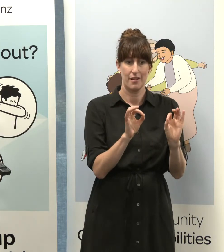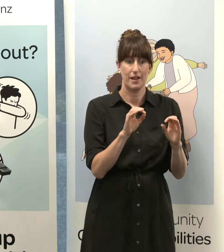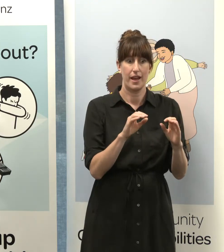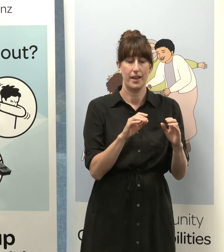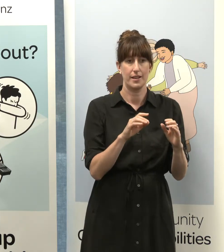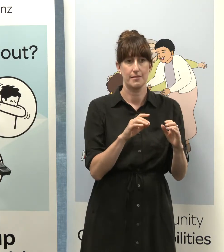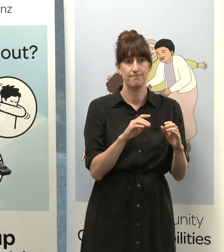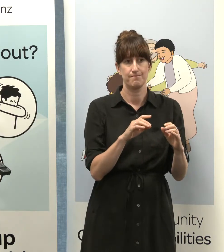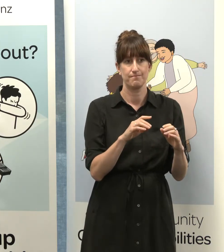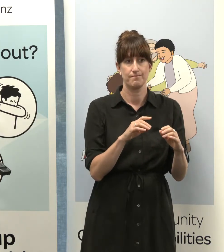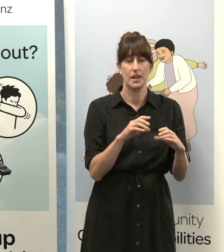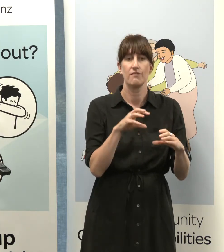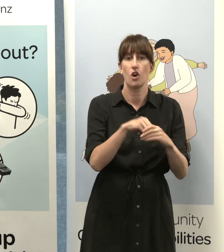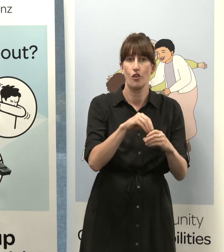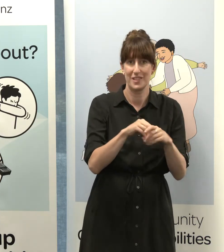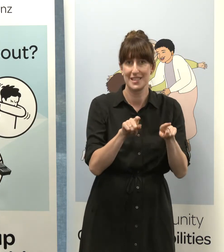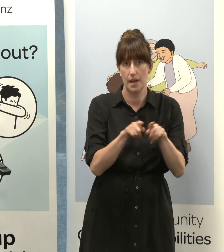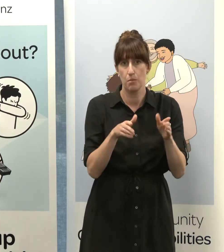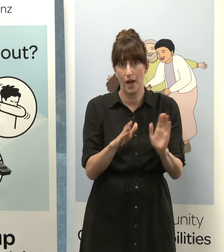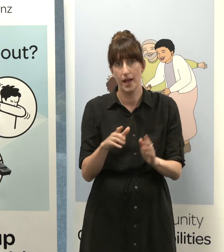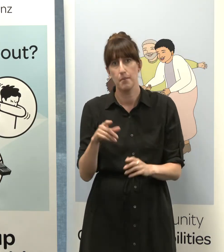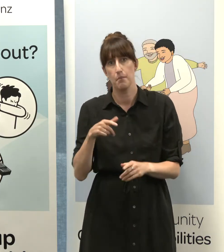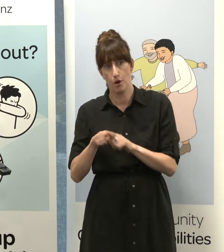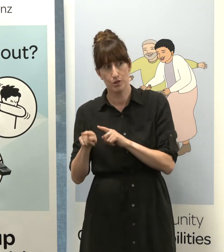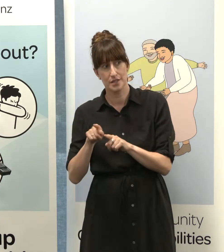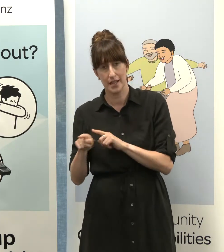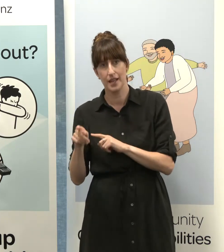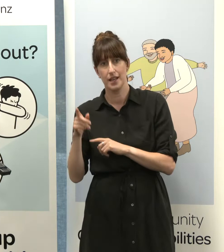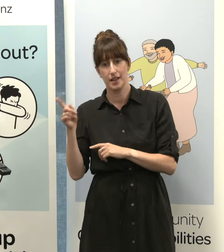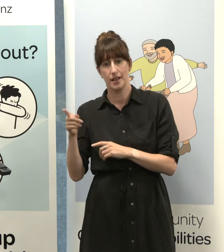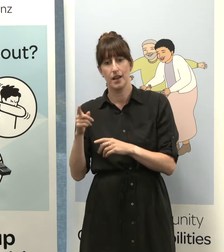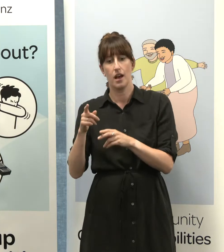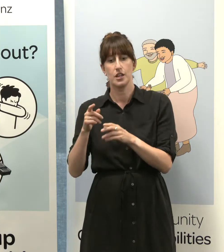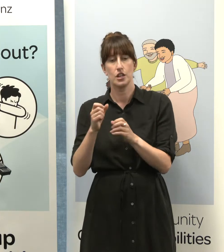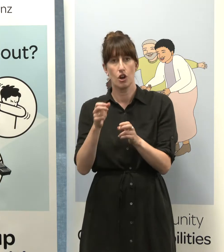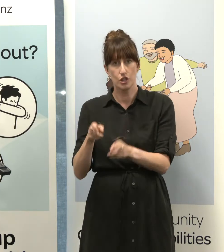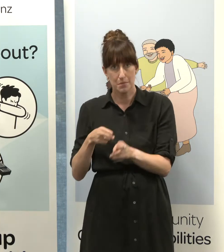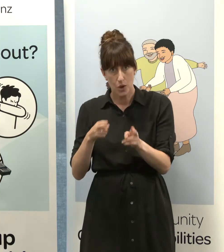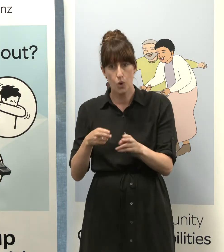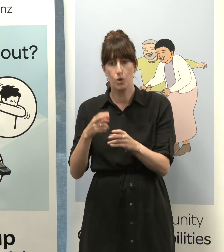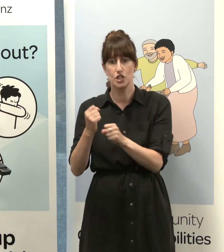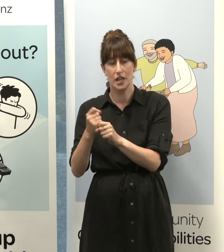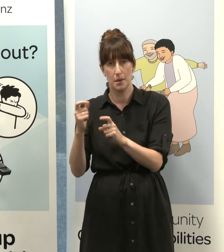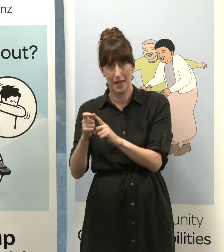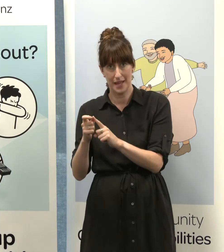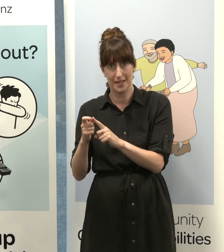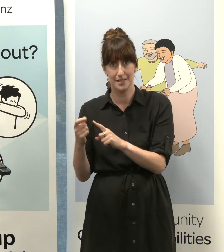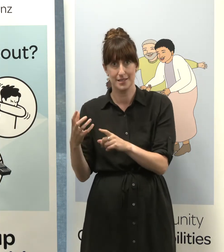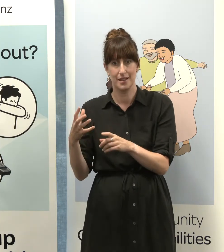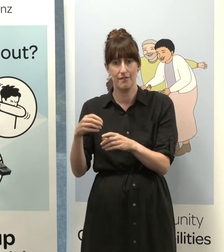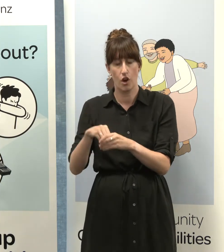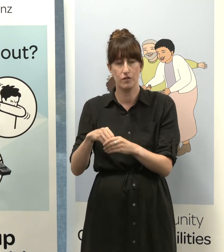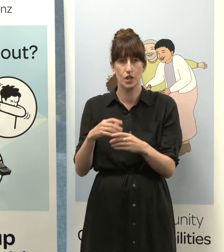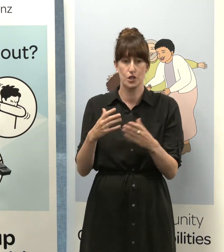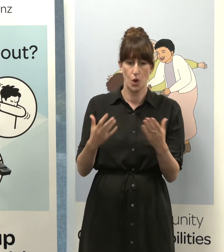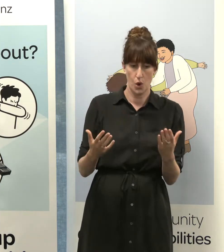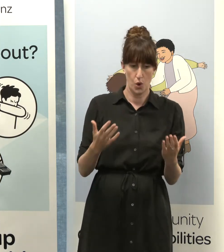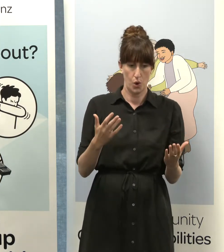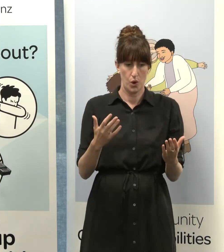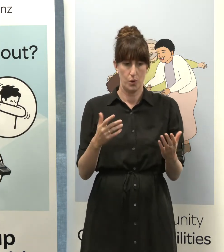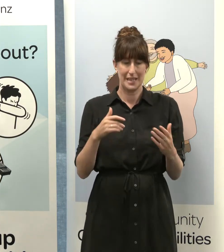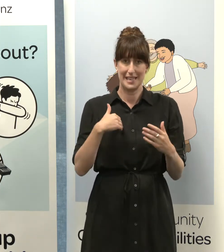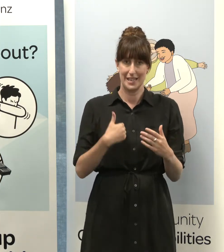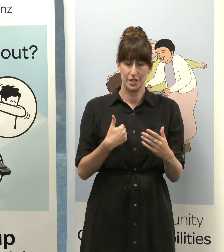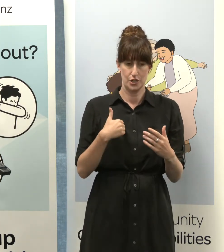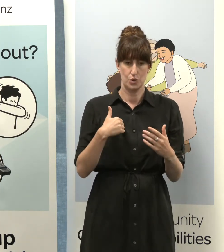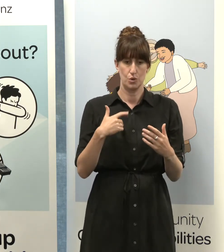primary care, aged residential care and hospitals. We needed to sort of supplement that with our other mortality